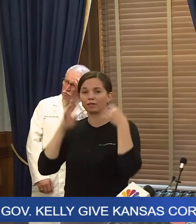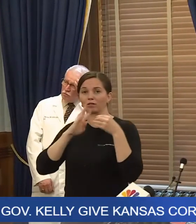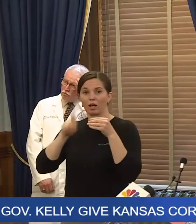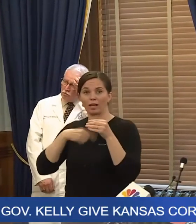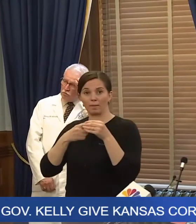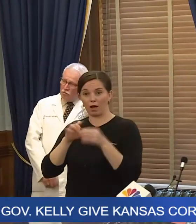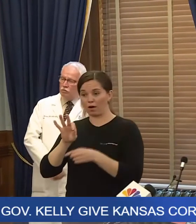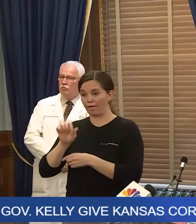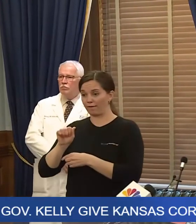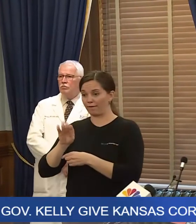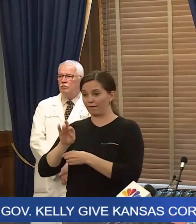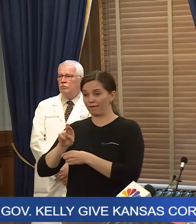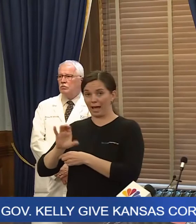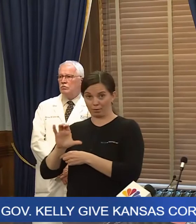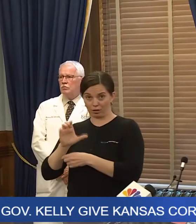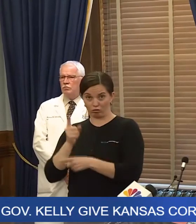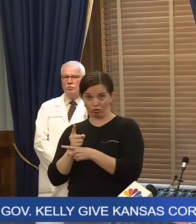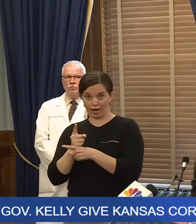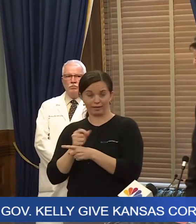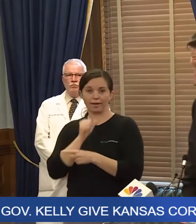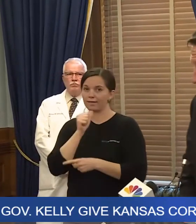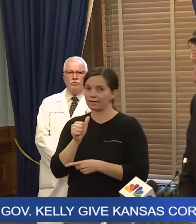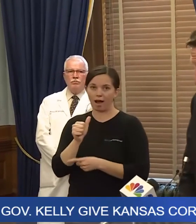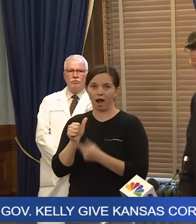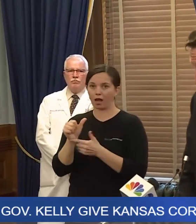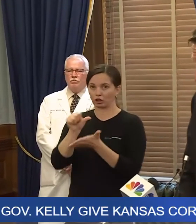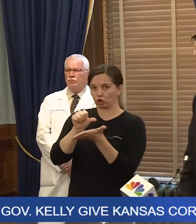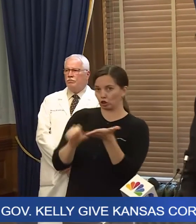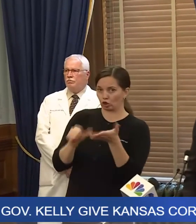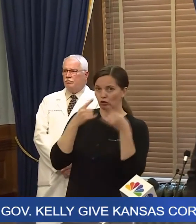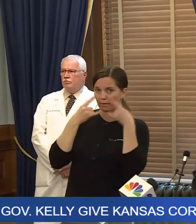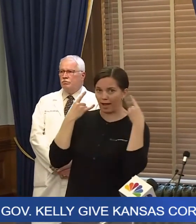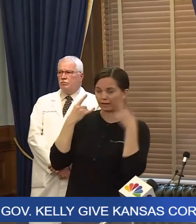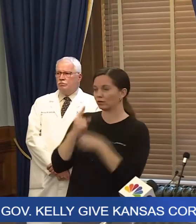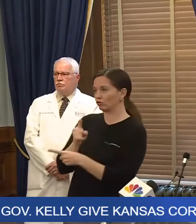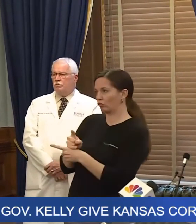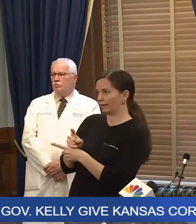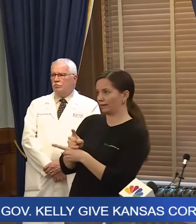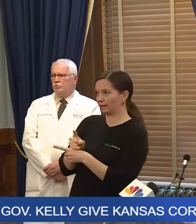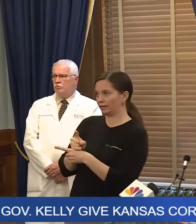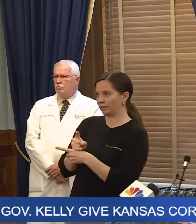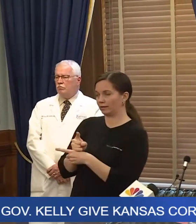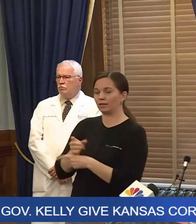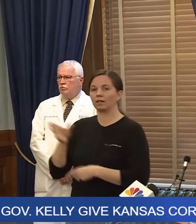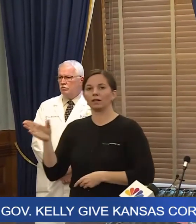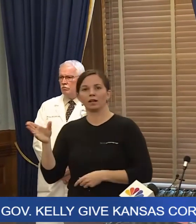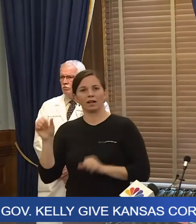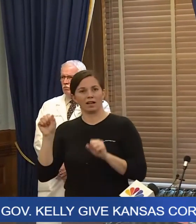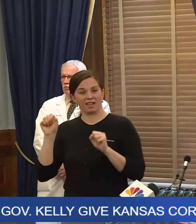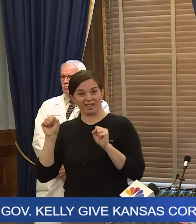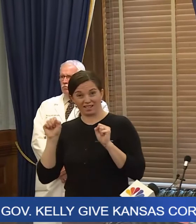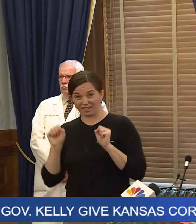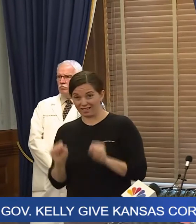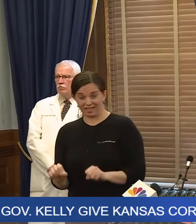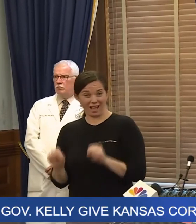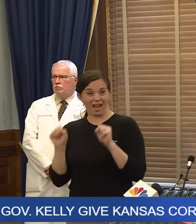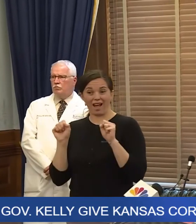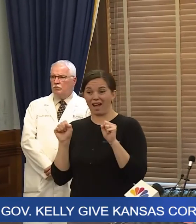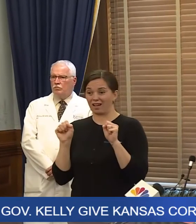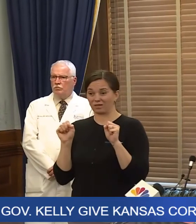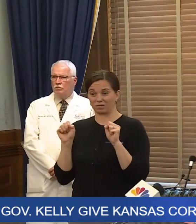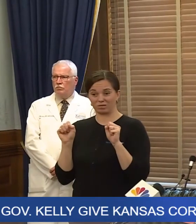about fabric face masks, right? Not surgical. That's correct. Okay. And can anything be done to get